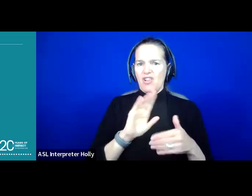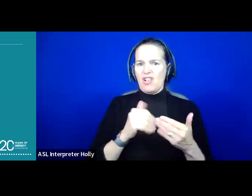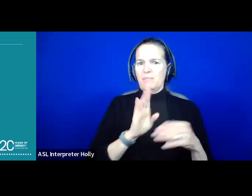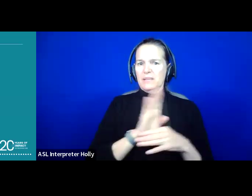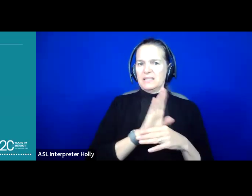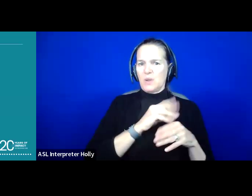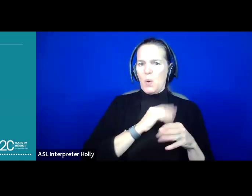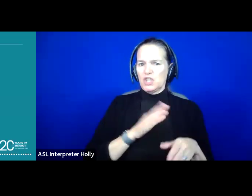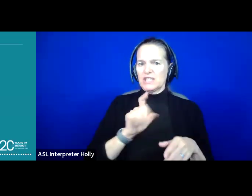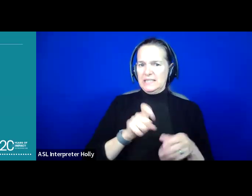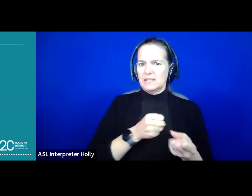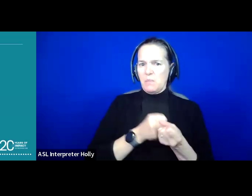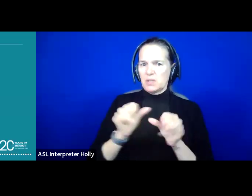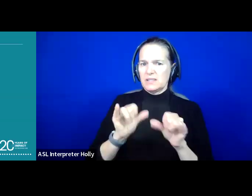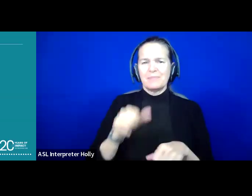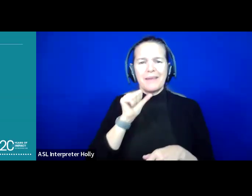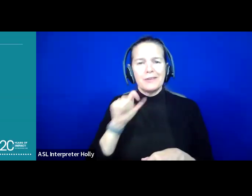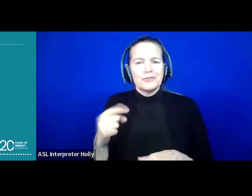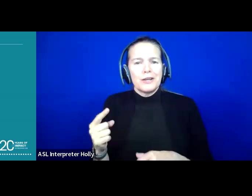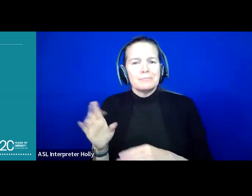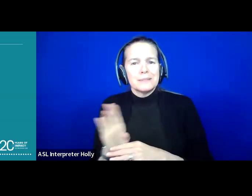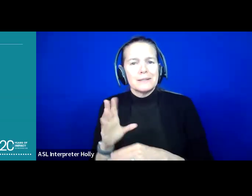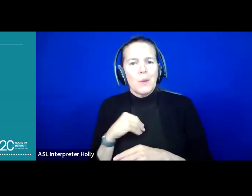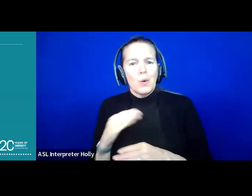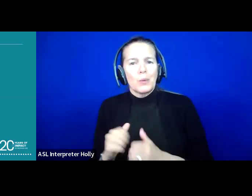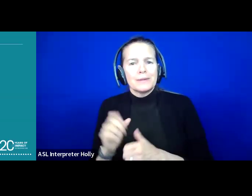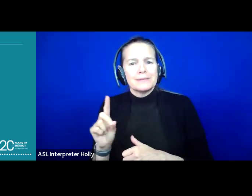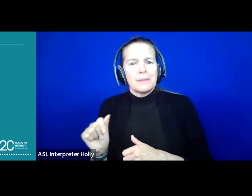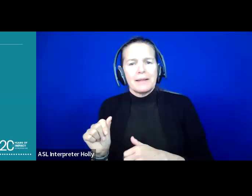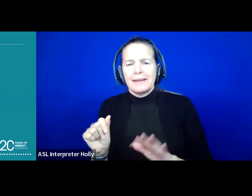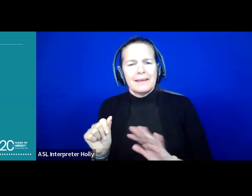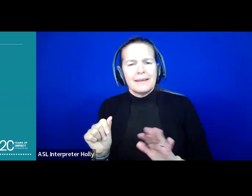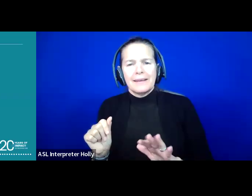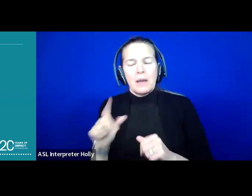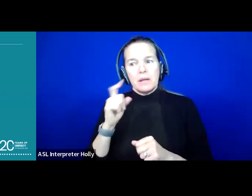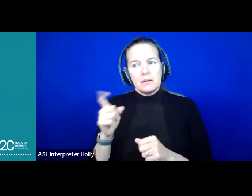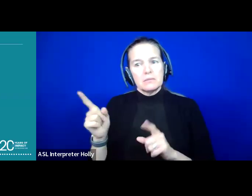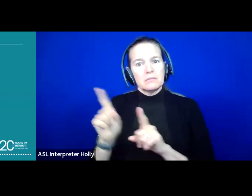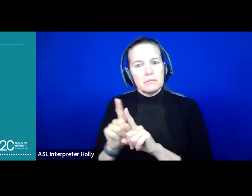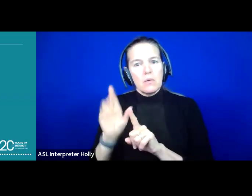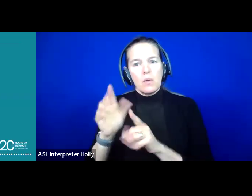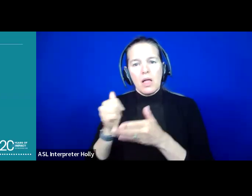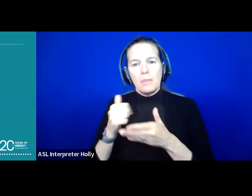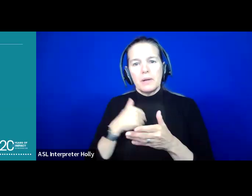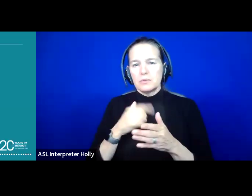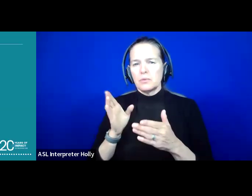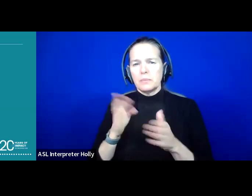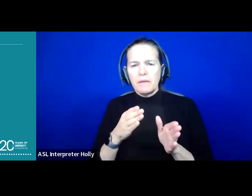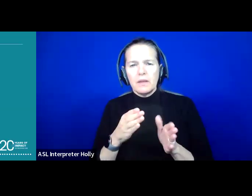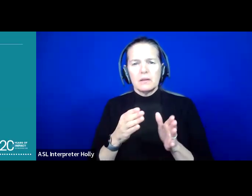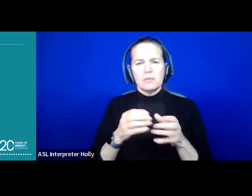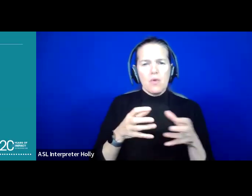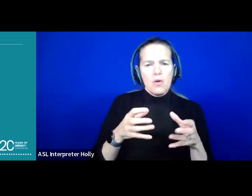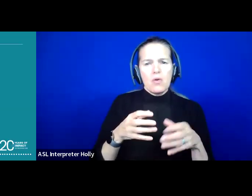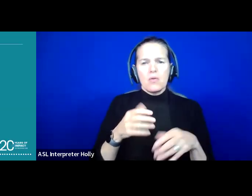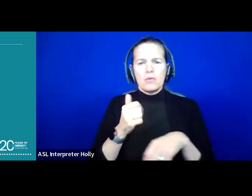us with disabilities, because that really is what's going to help us pivot, help us grow, and help us establish our businesses so that we